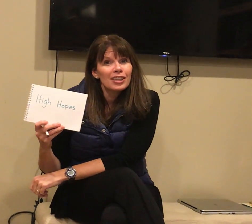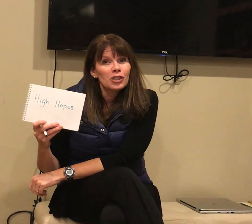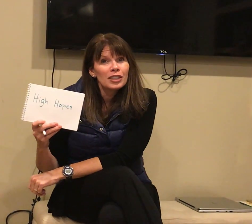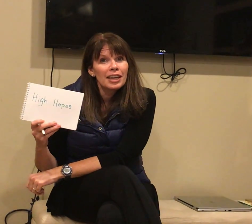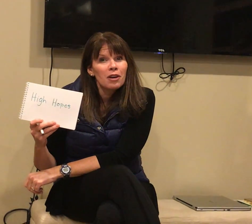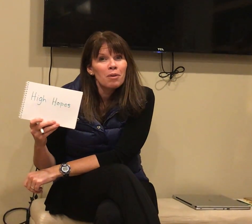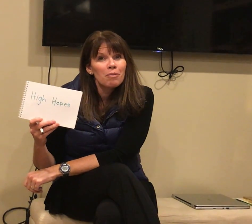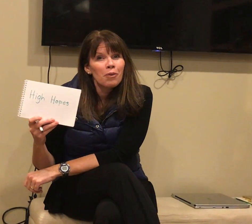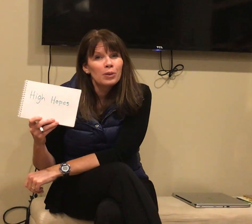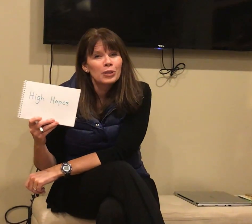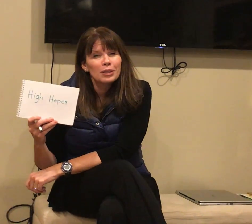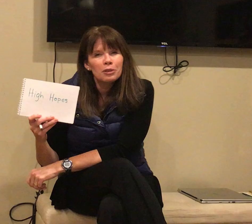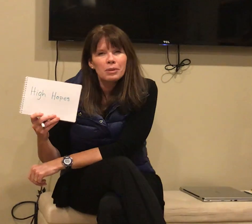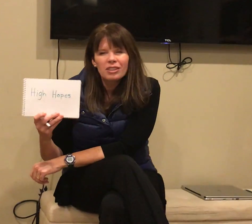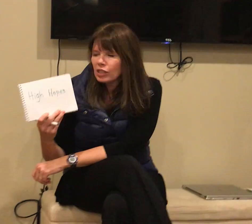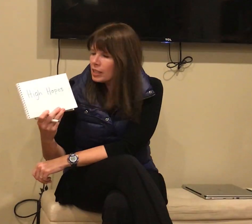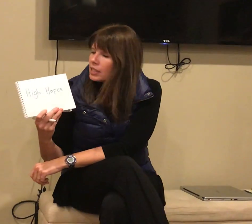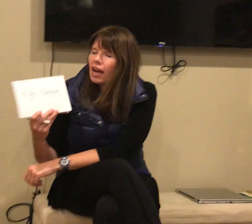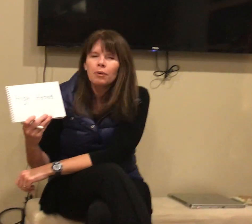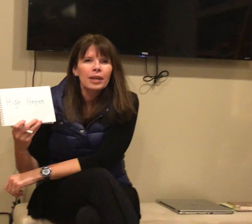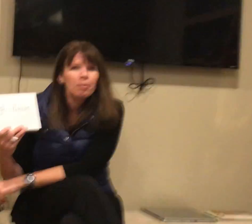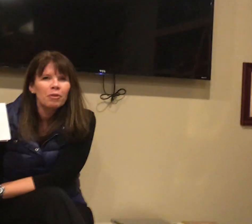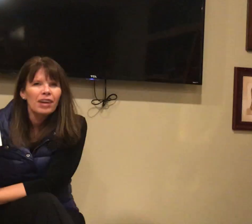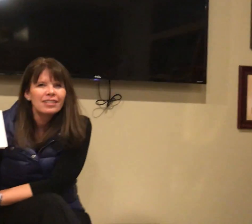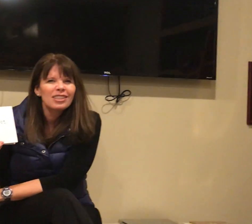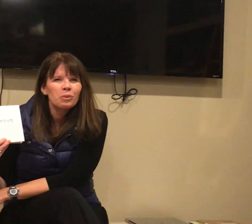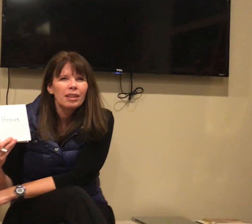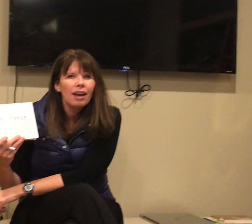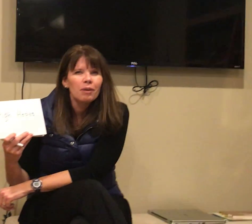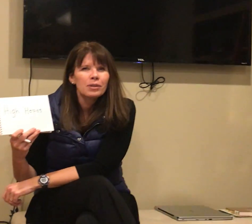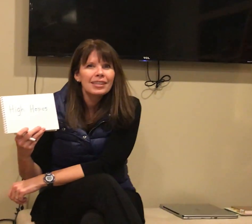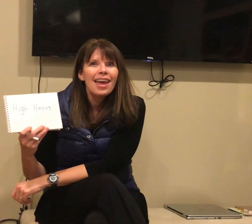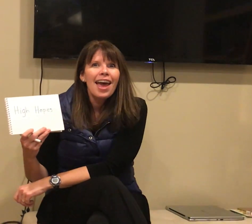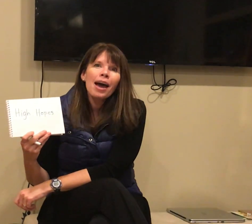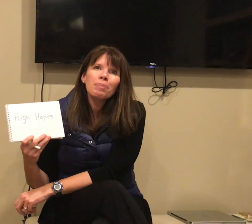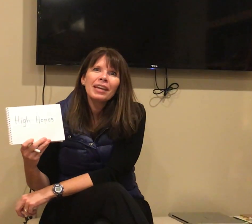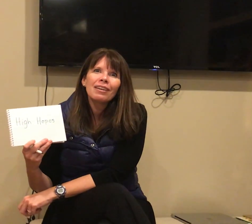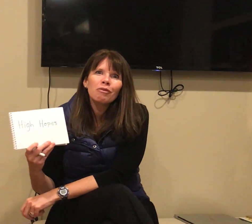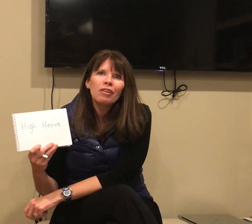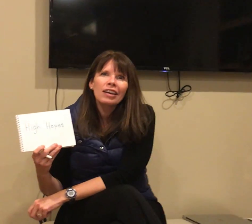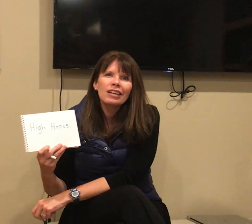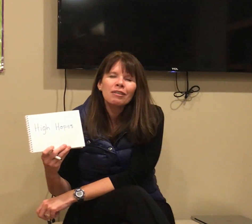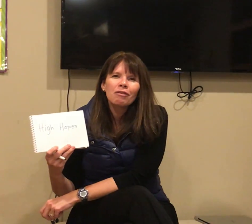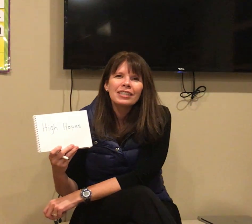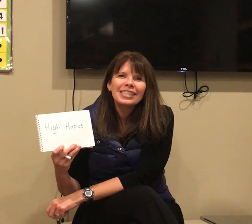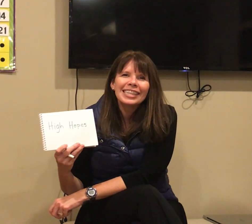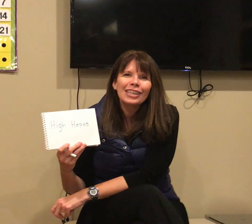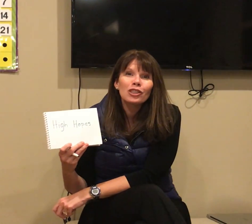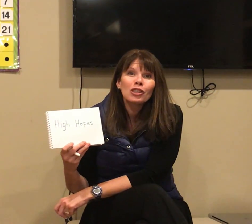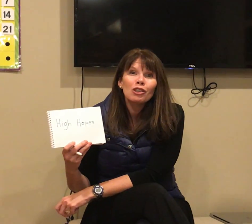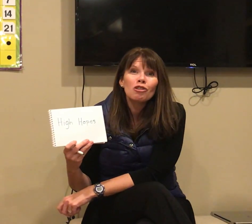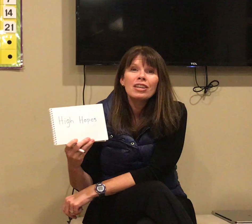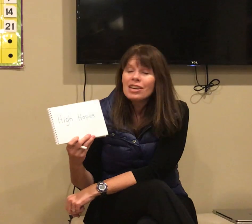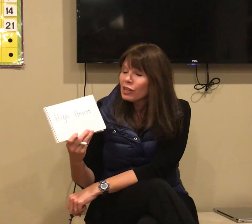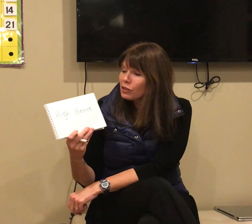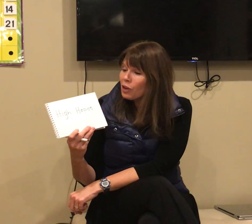your take-home folders. This was just a song we improvised because we thought it was happy and fun to dance to.